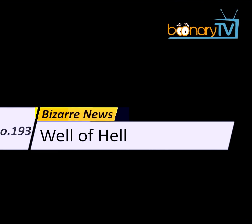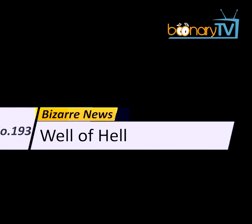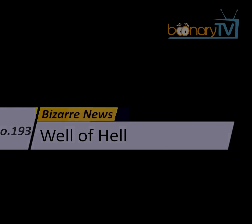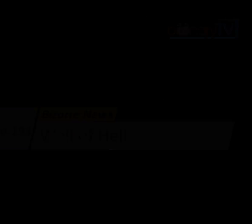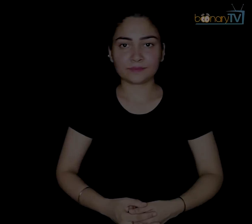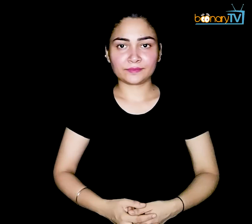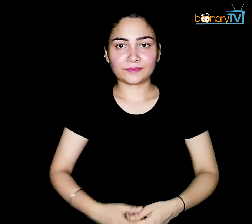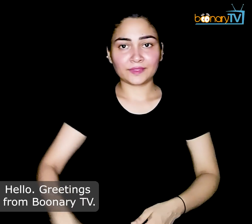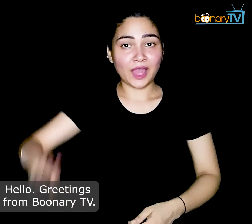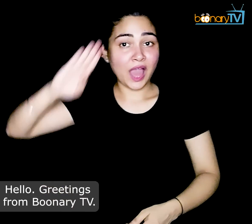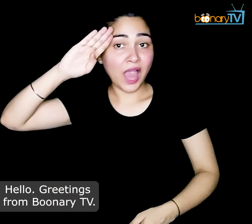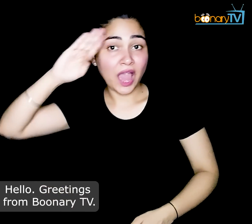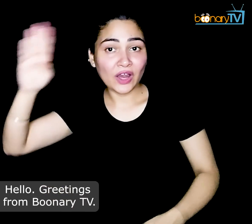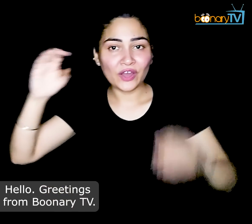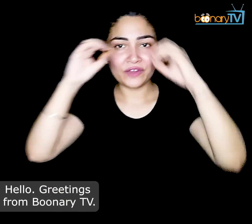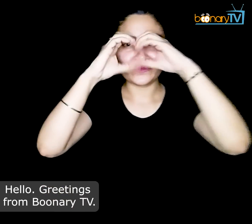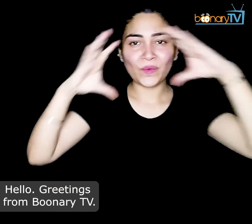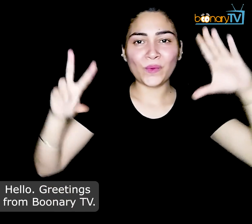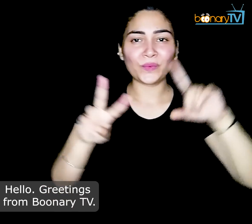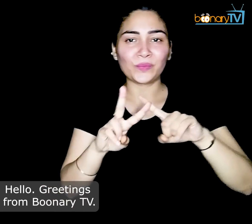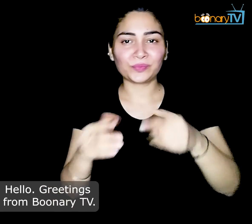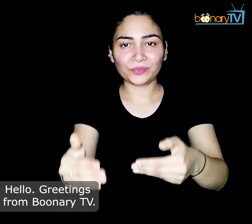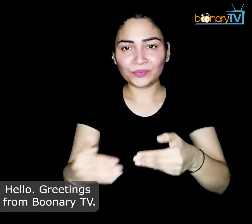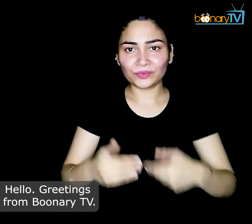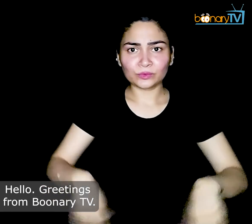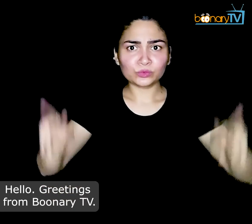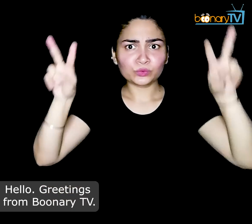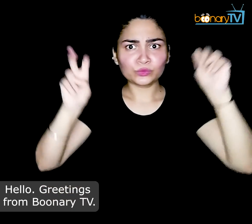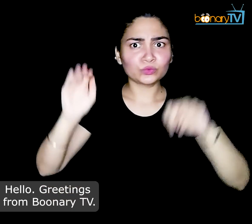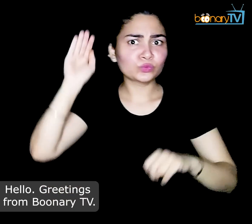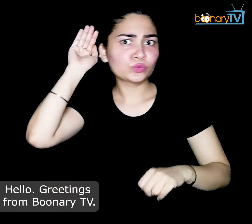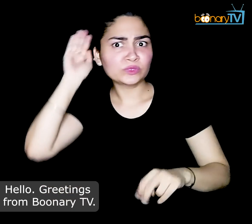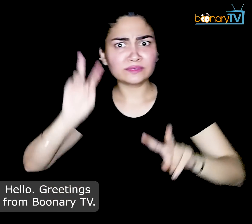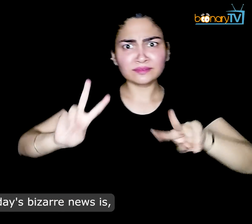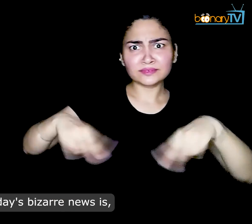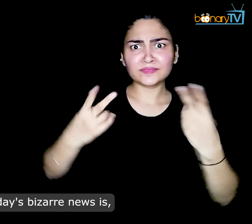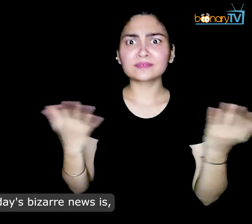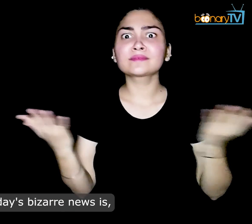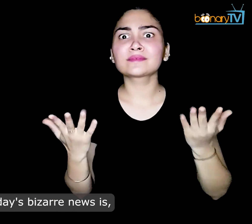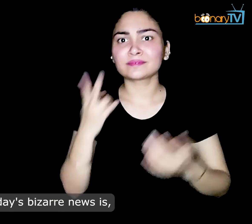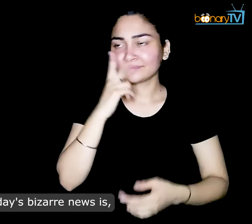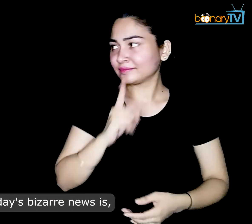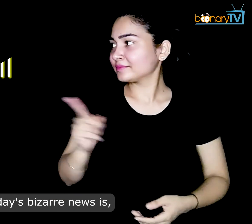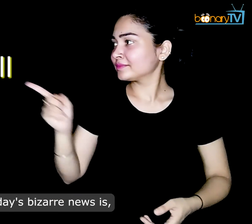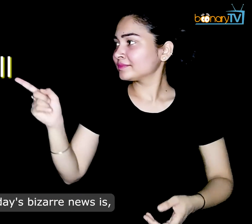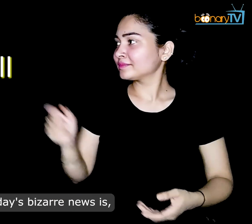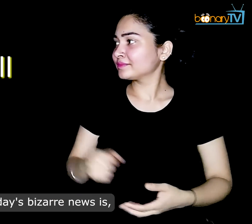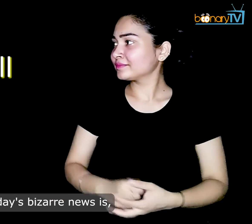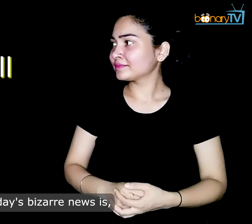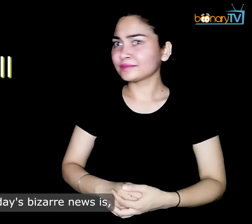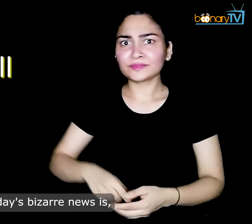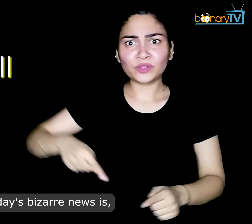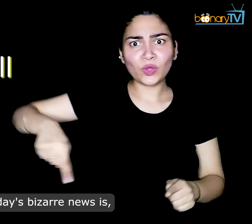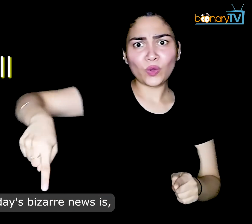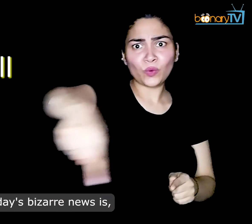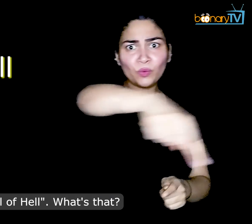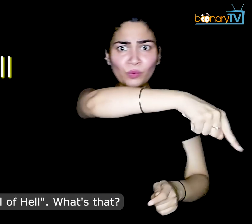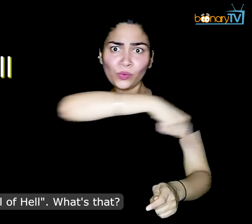Hello! Greetings from Boonary TV. Today's bizarre news is Well